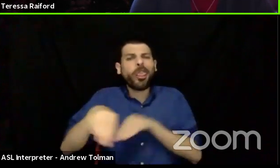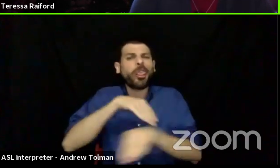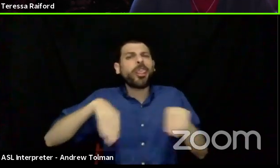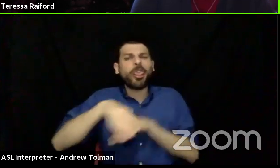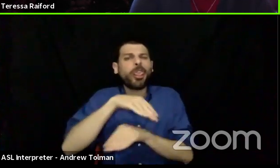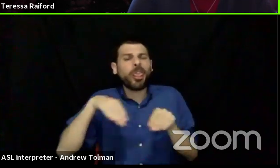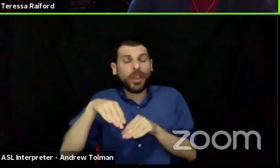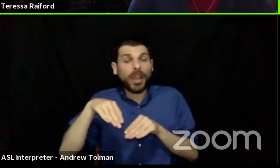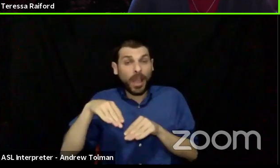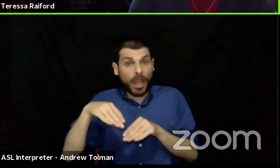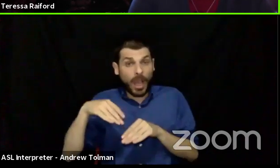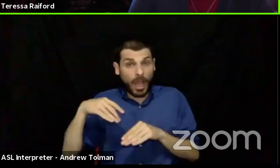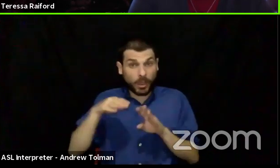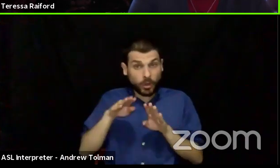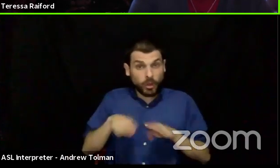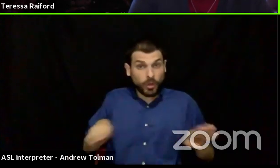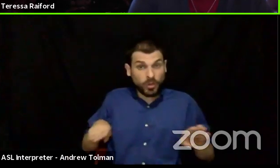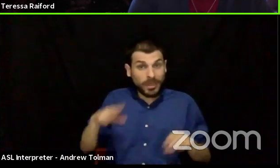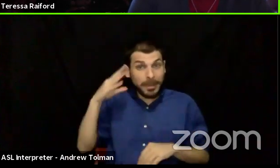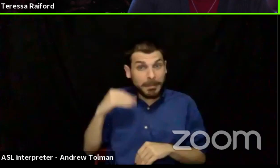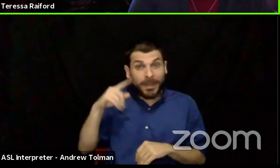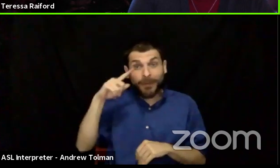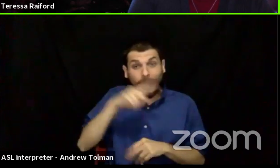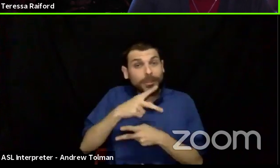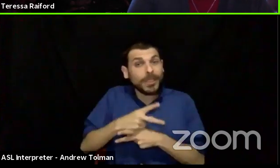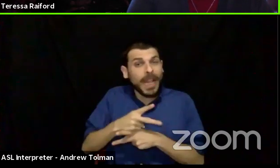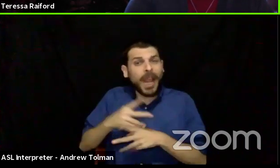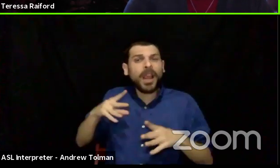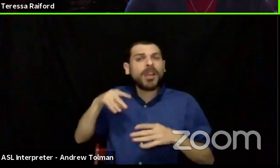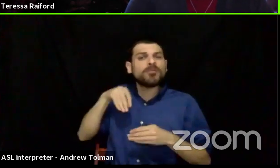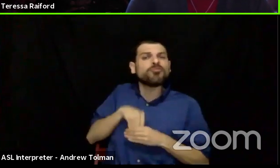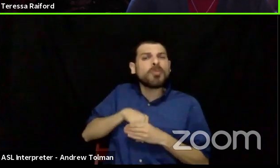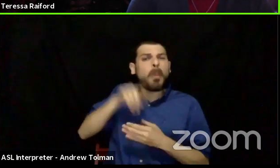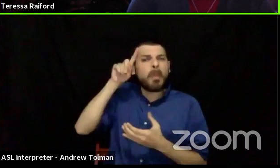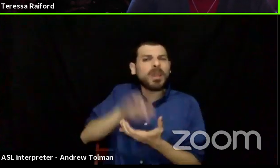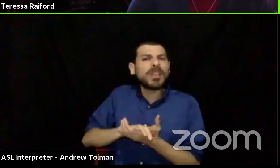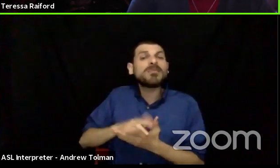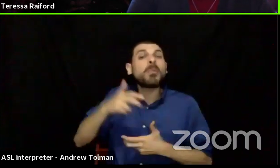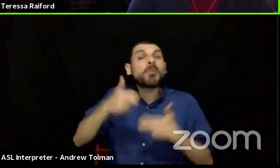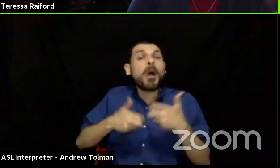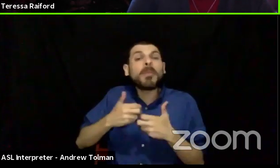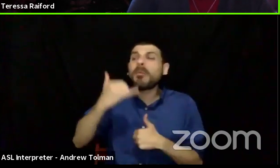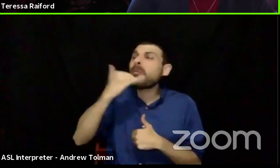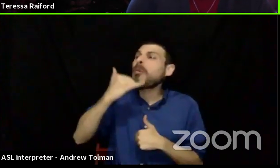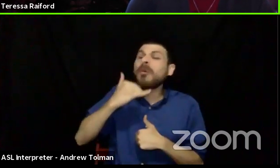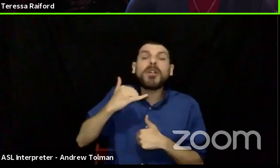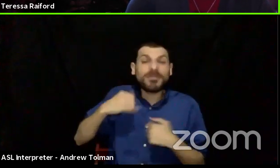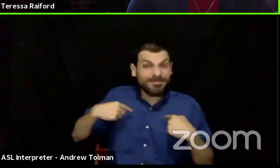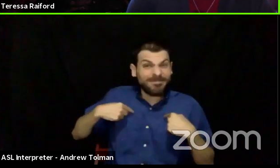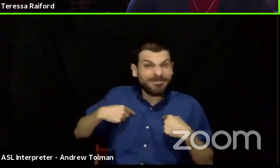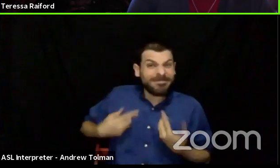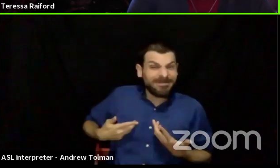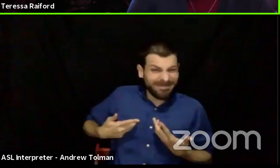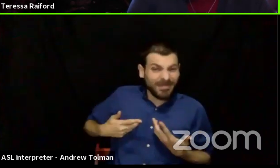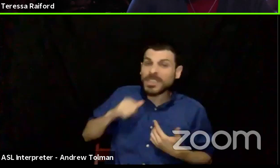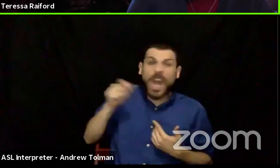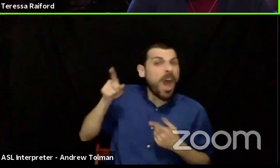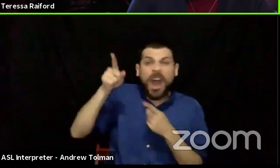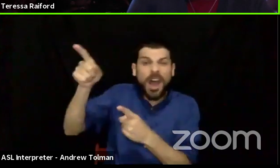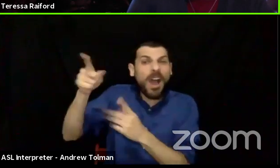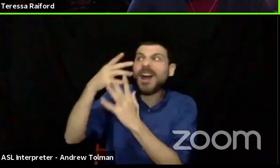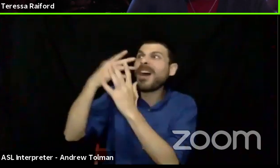us. And even if we didn't have anything to do with the circumstance while we were displaced from our family, society didn't have